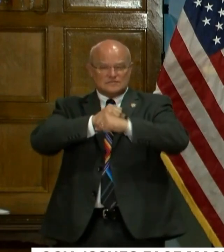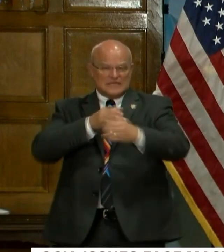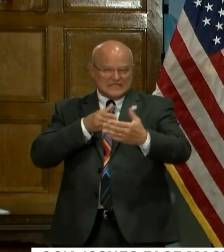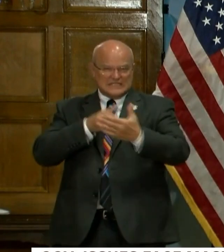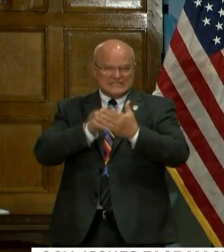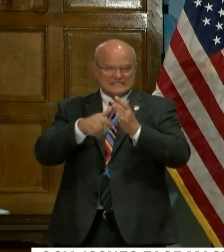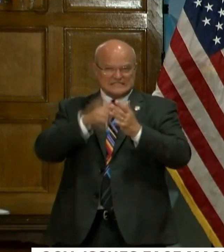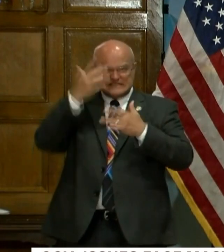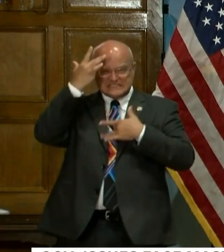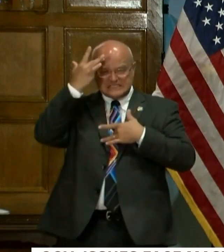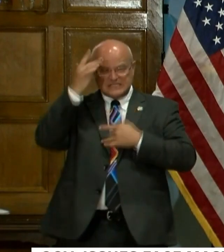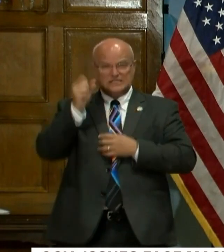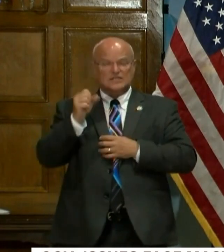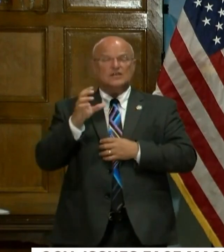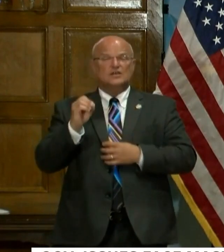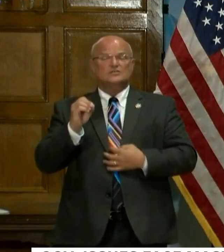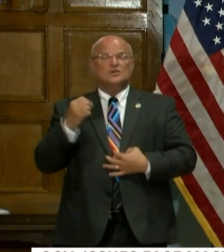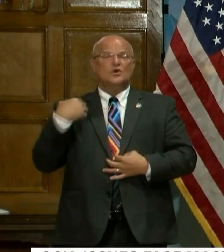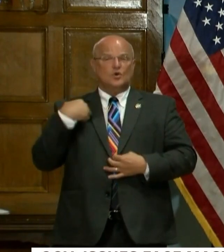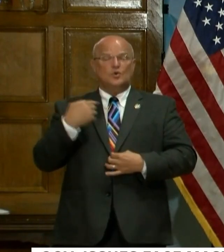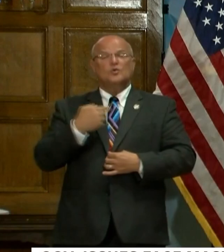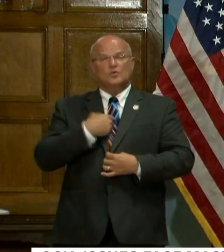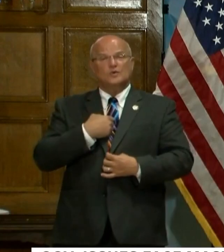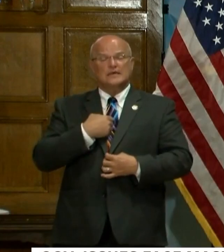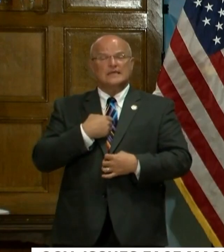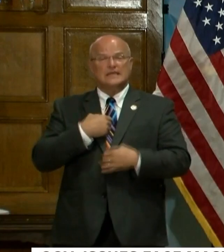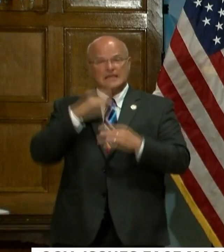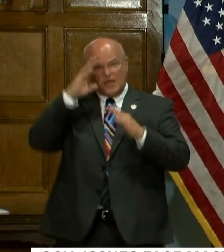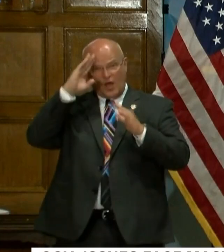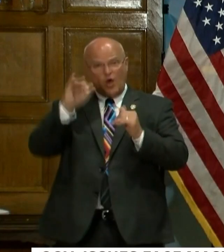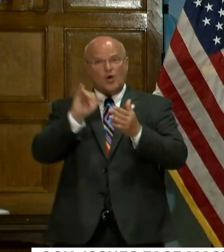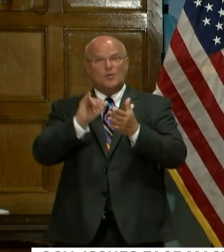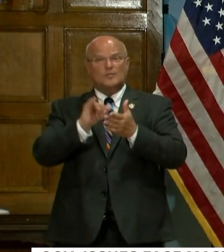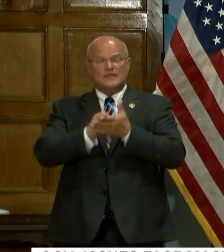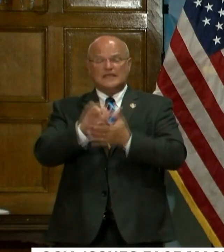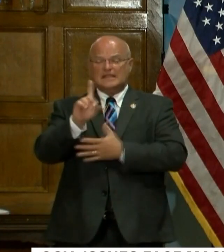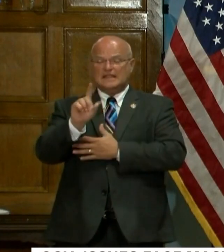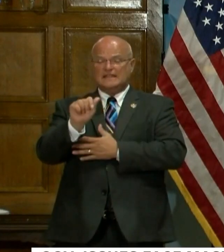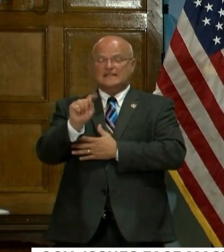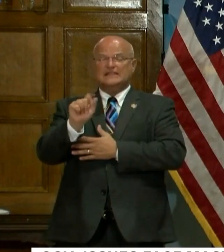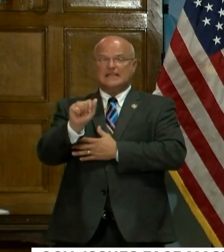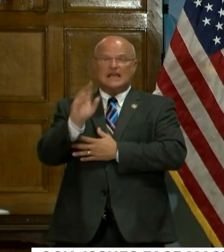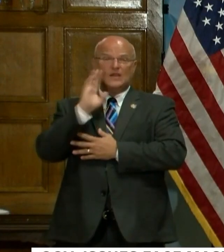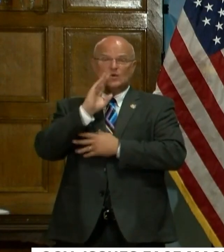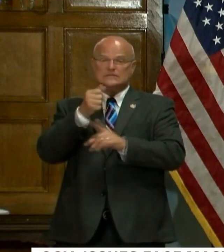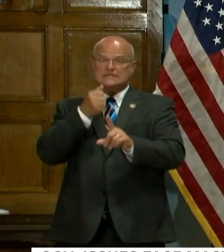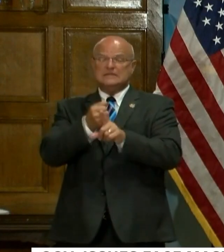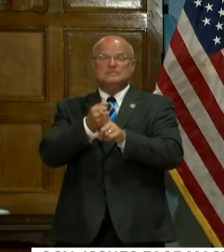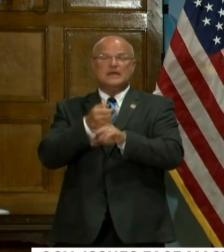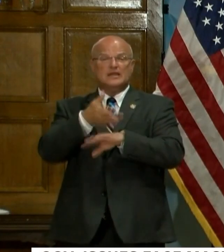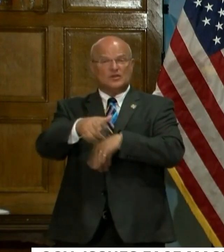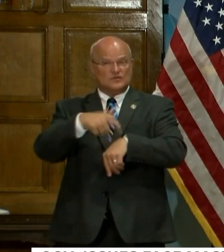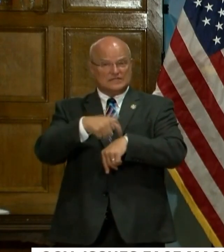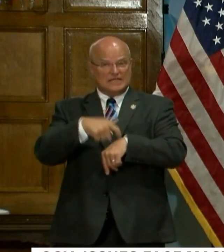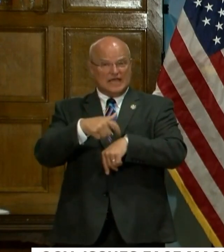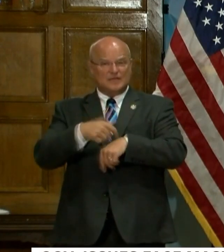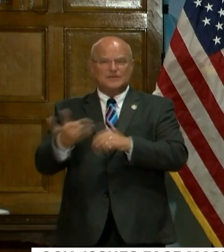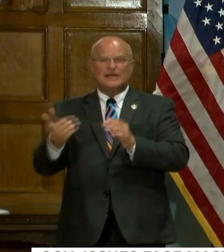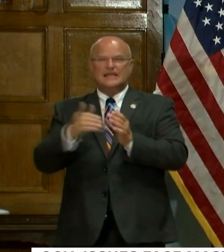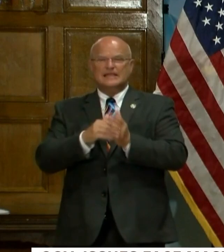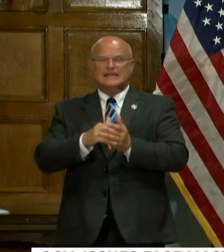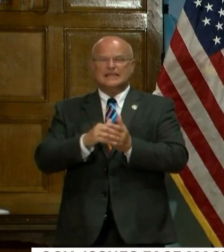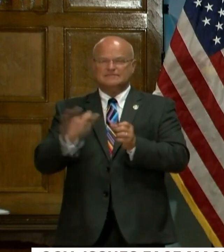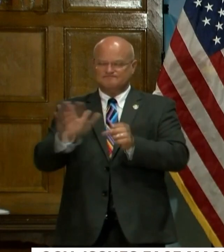this disease. So we hope that the data will show that this will impact over time, and again